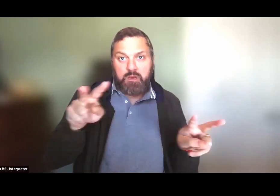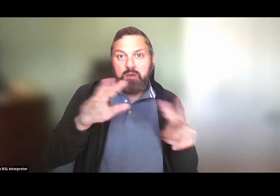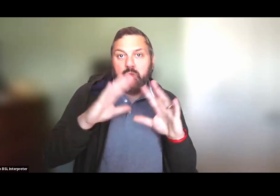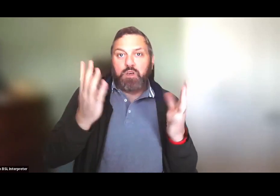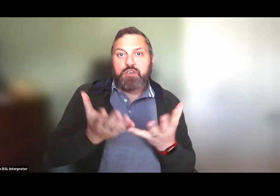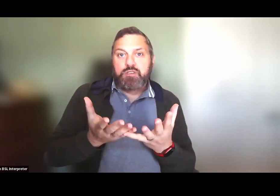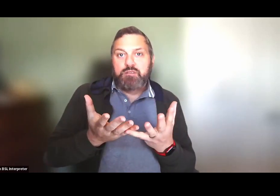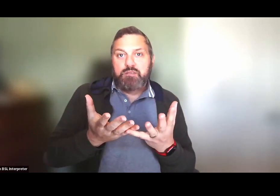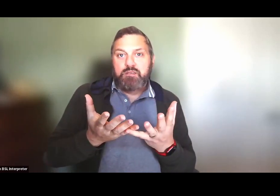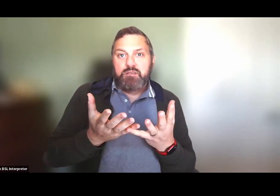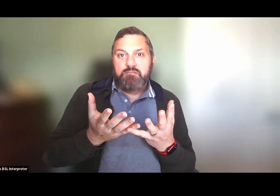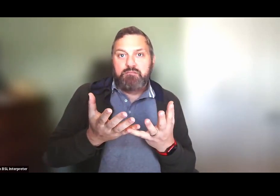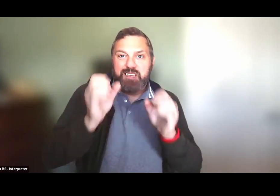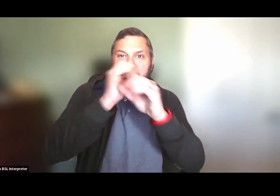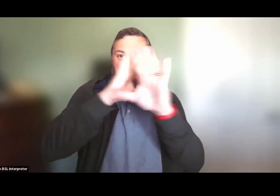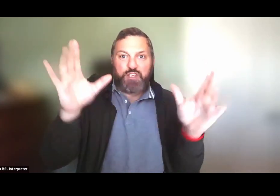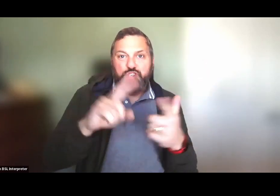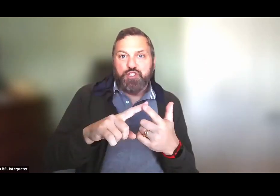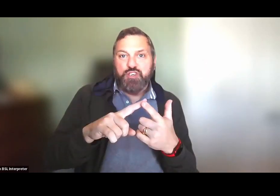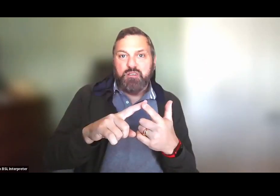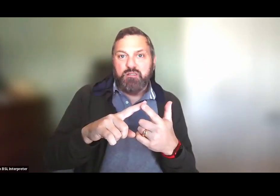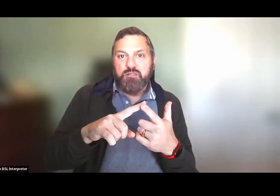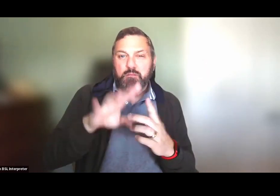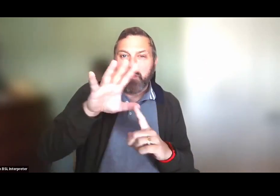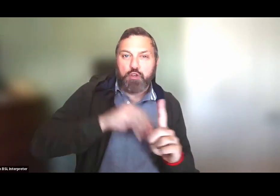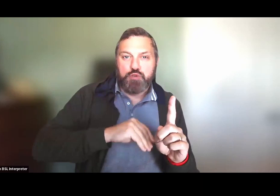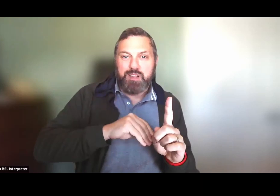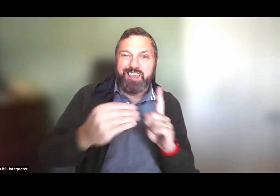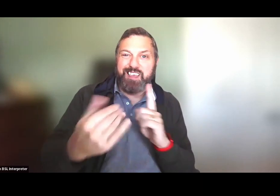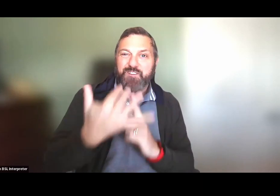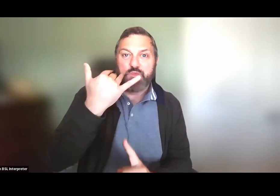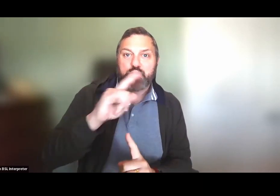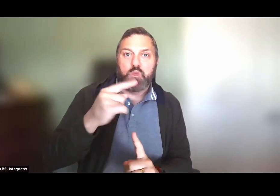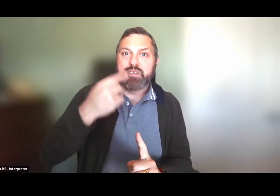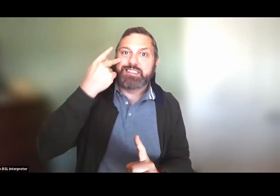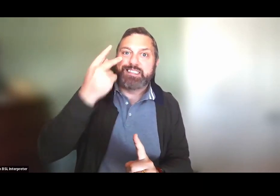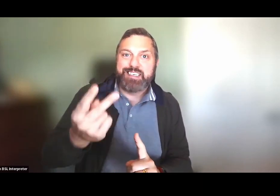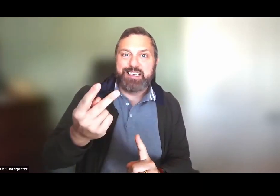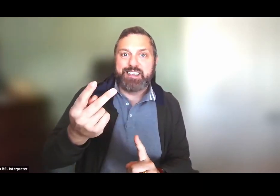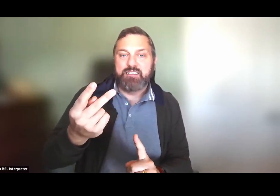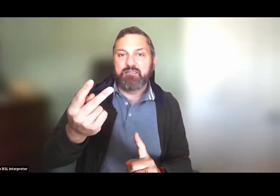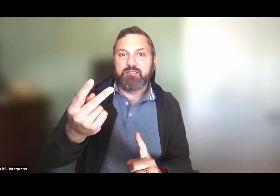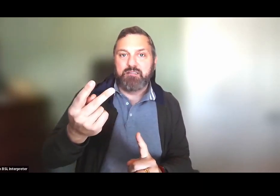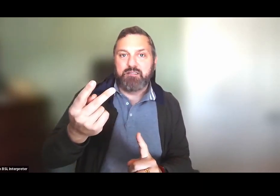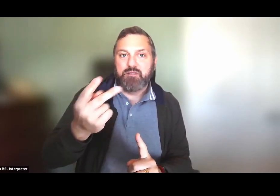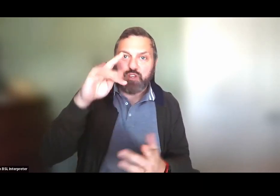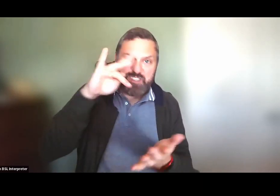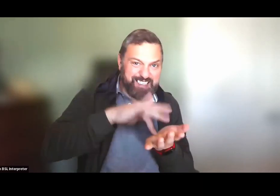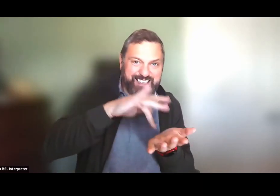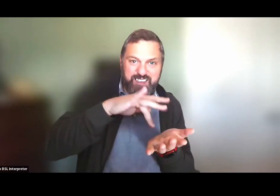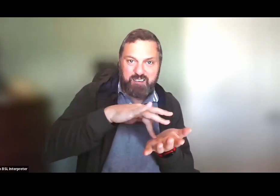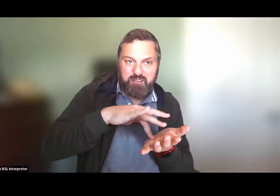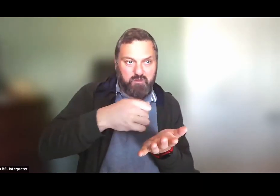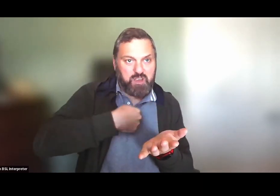the images and the models that we put in front of ourselves that deeply influence what we see and what we don't see, what we put at the center of our